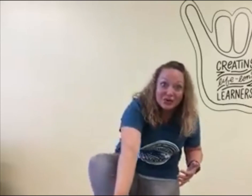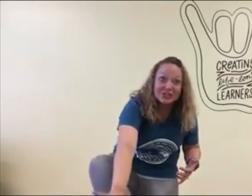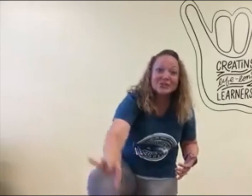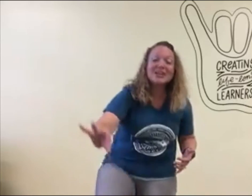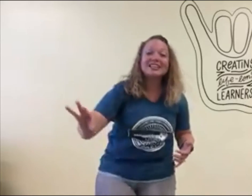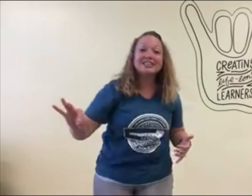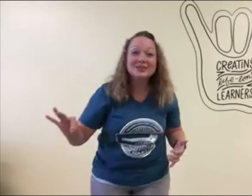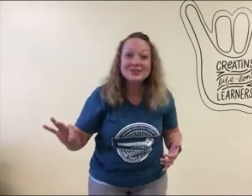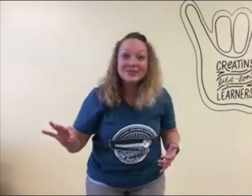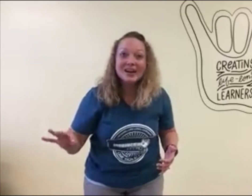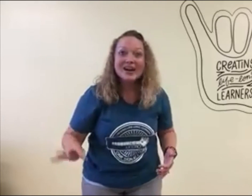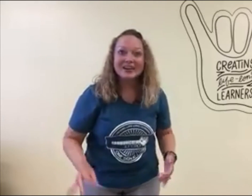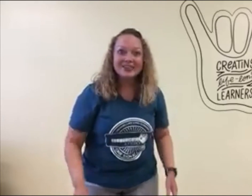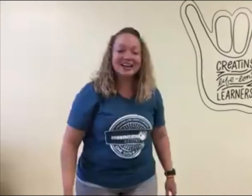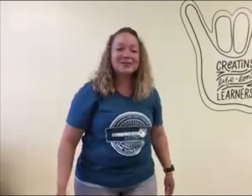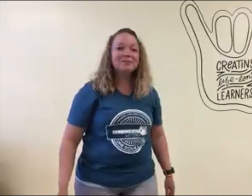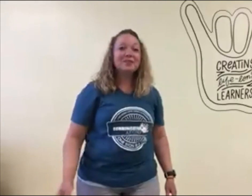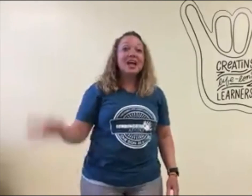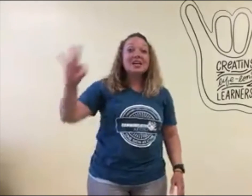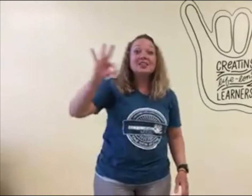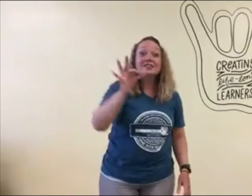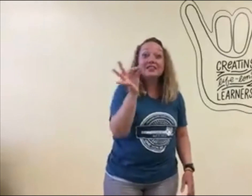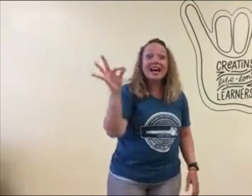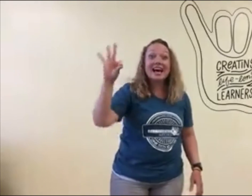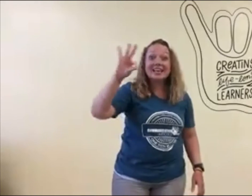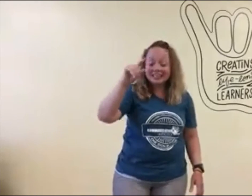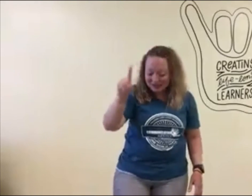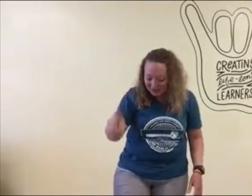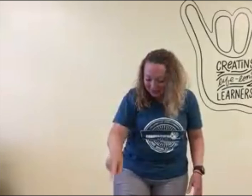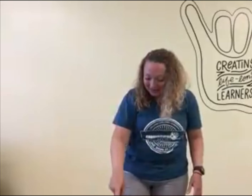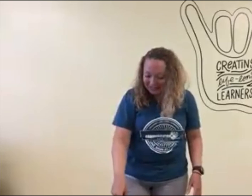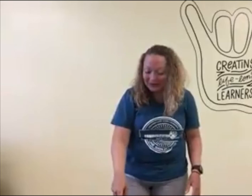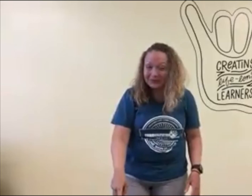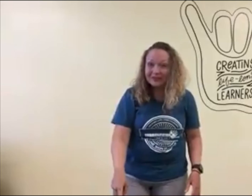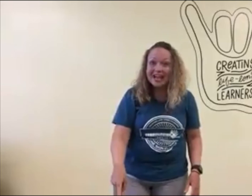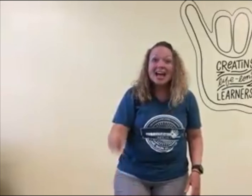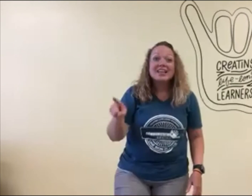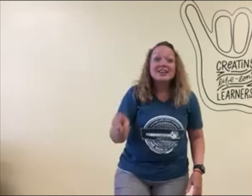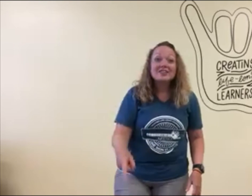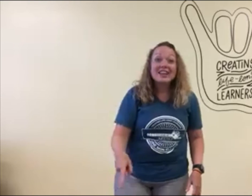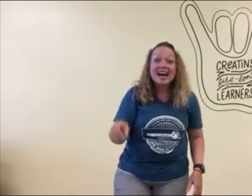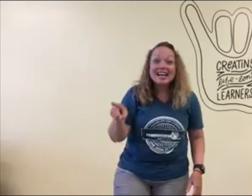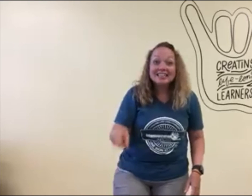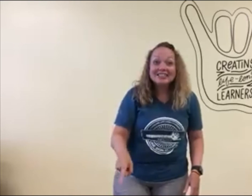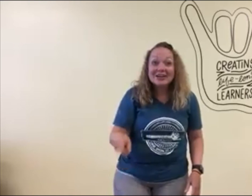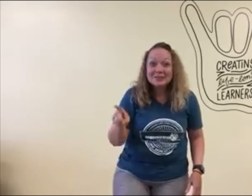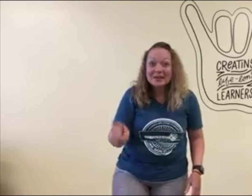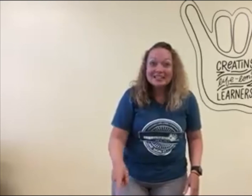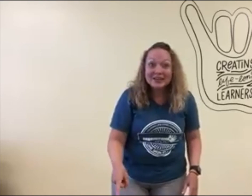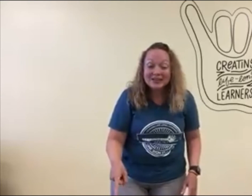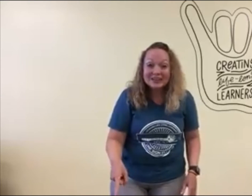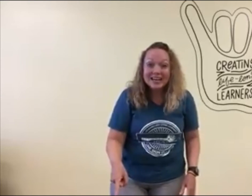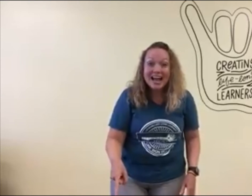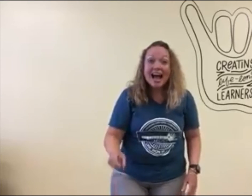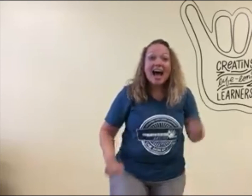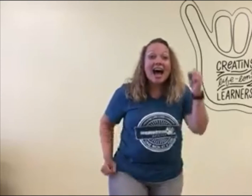that too. Are you ready? The fly is on my toe. The fly is on my toe. Hi